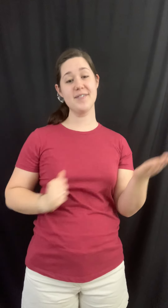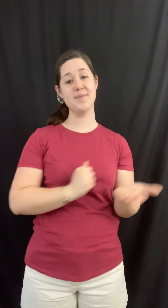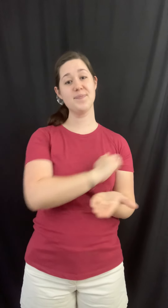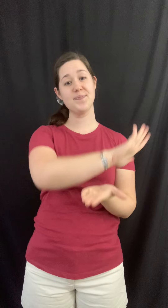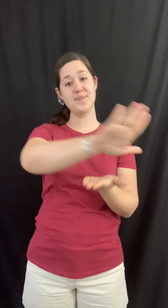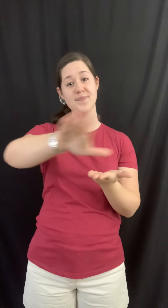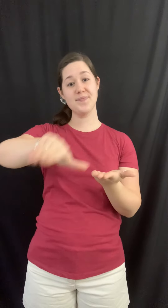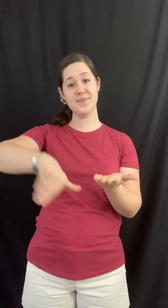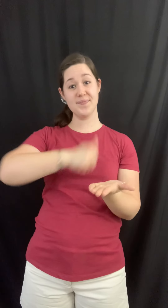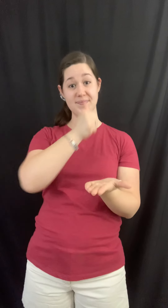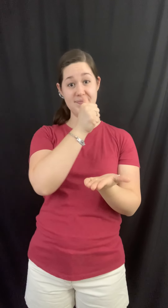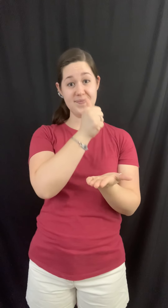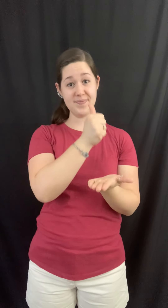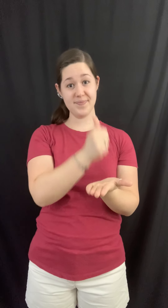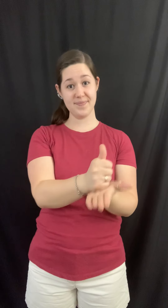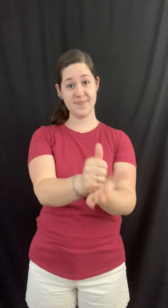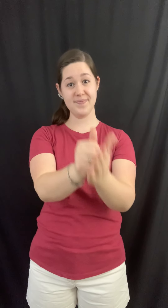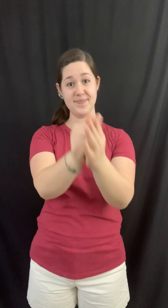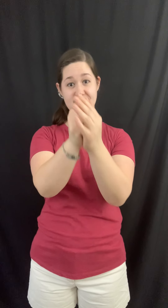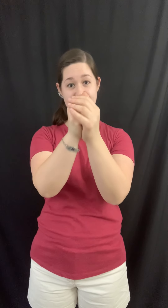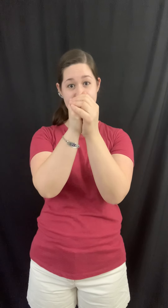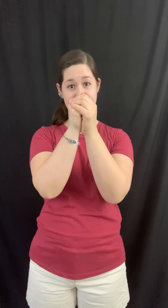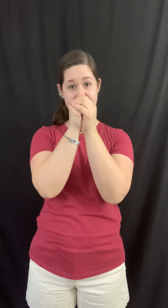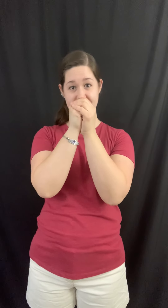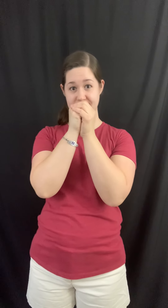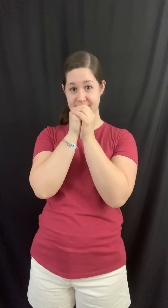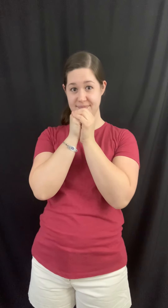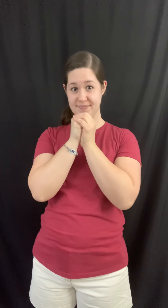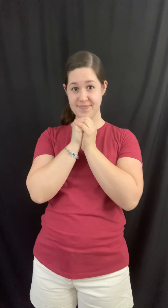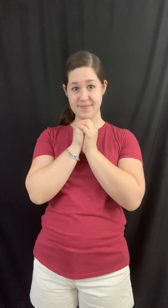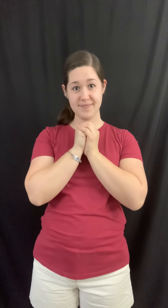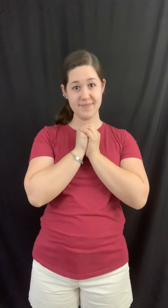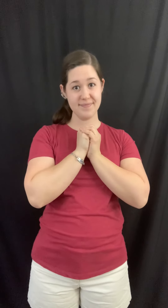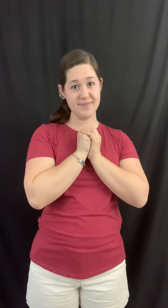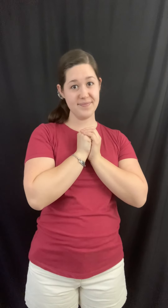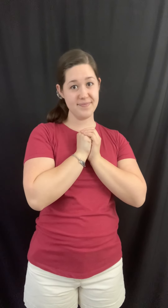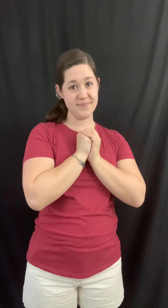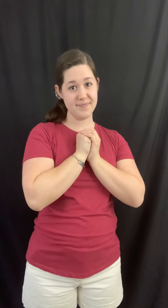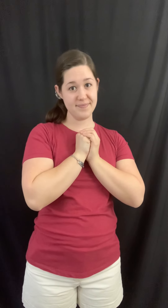Thank you.